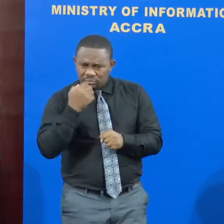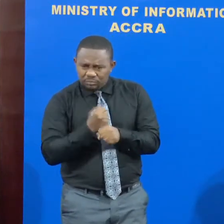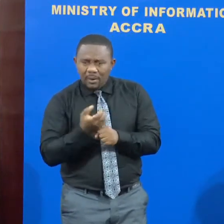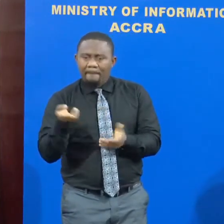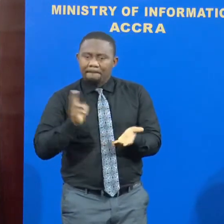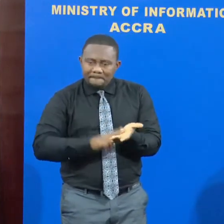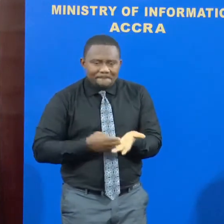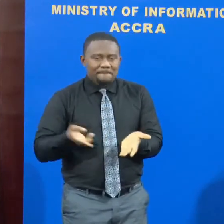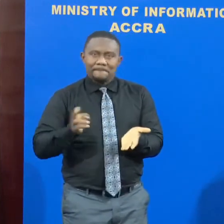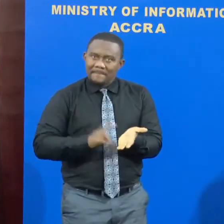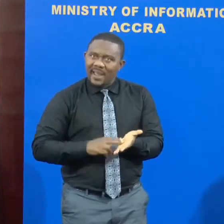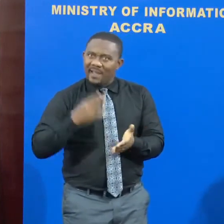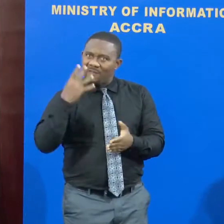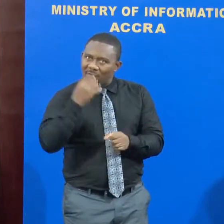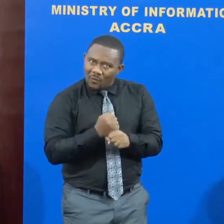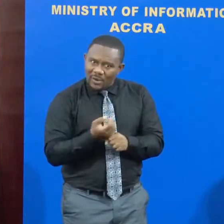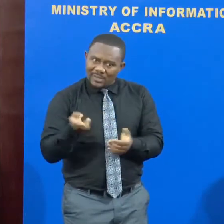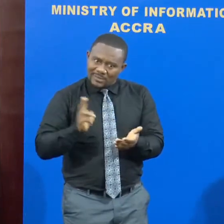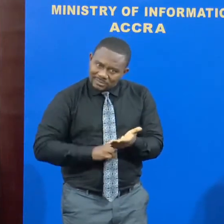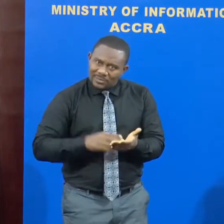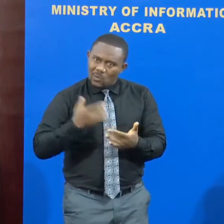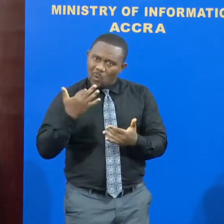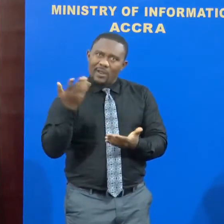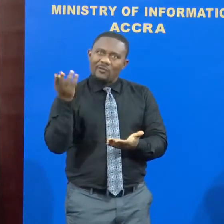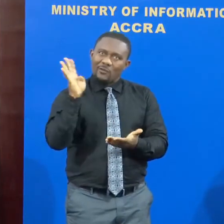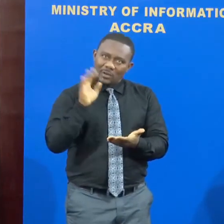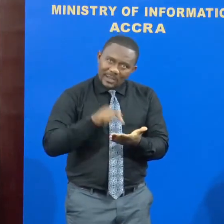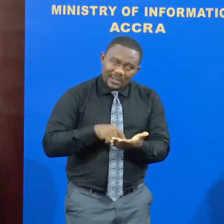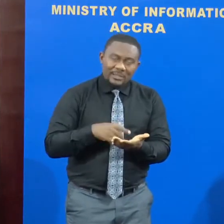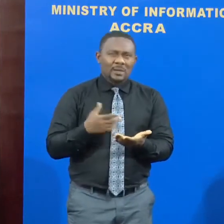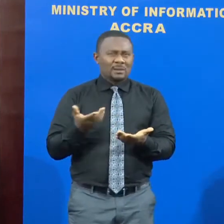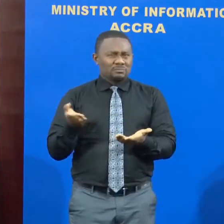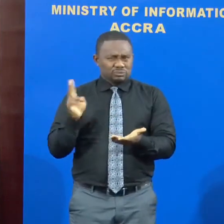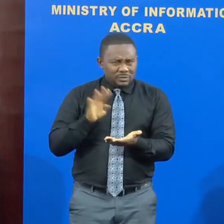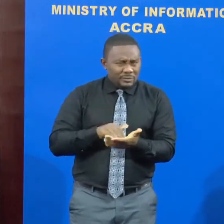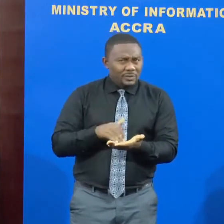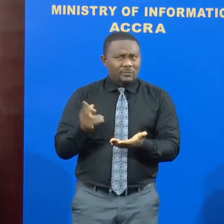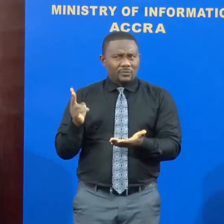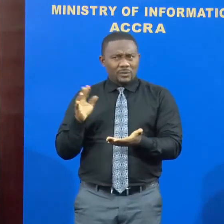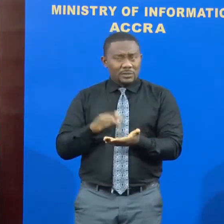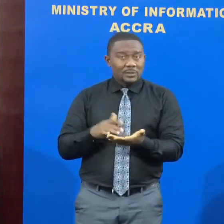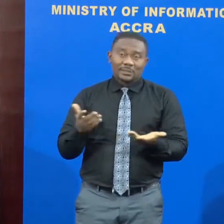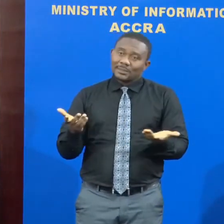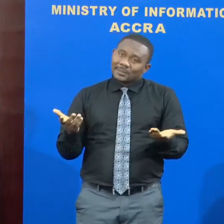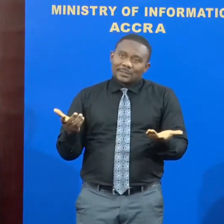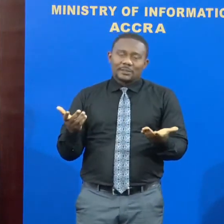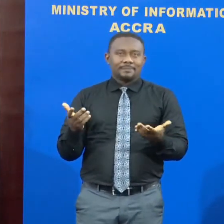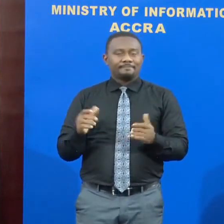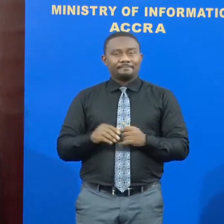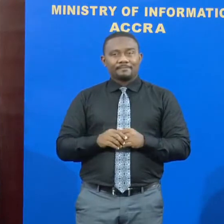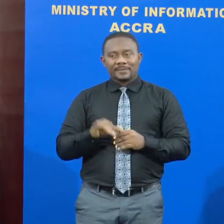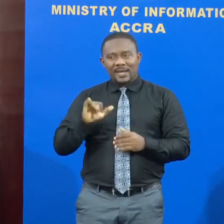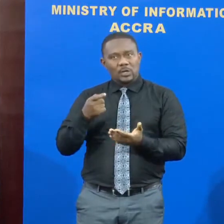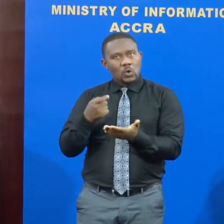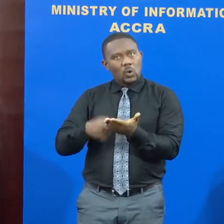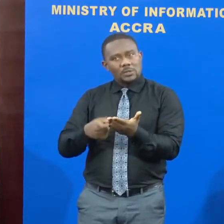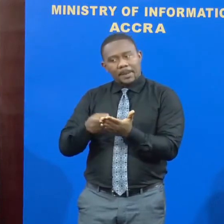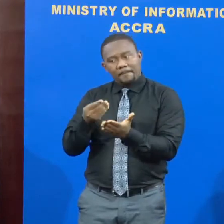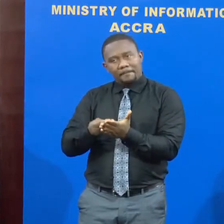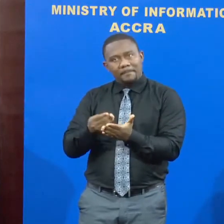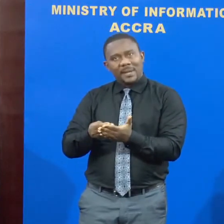registration exercises, and therefore resulting in significant cost savings to the Electoral Commission and to the nation. It